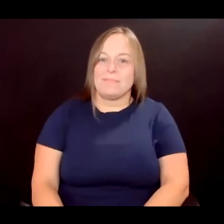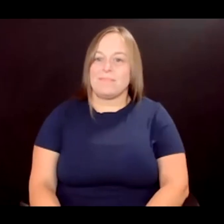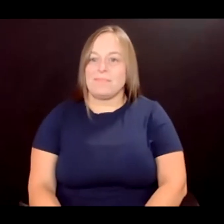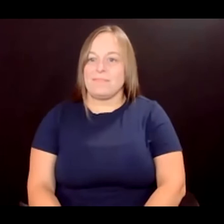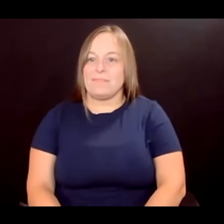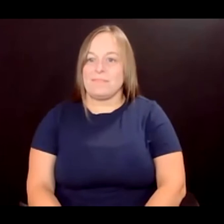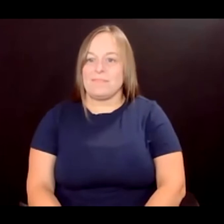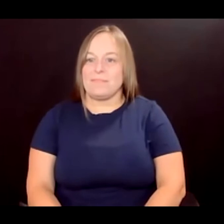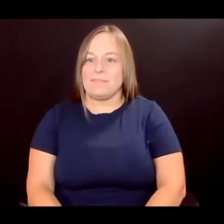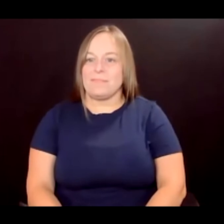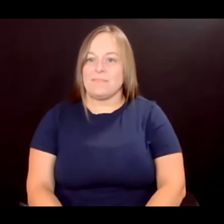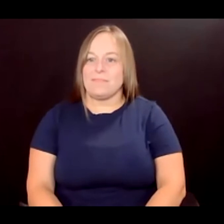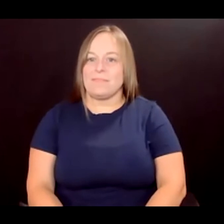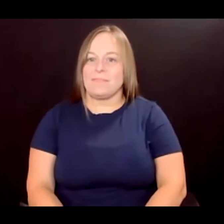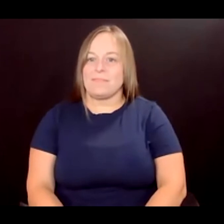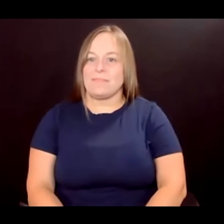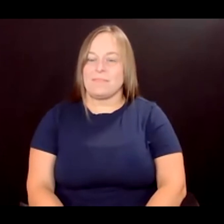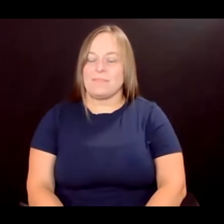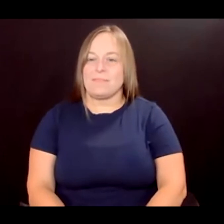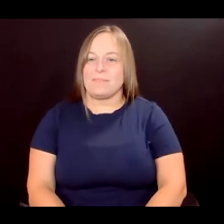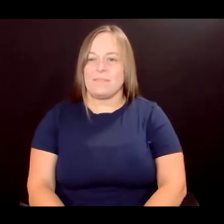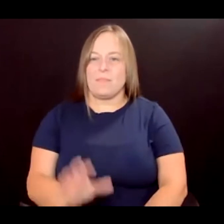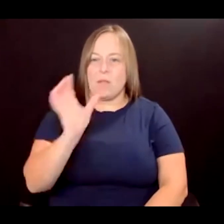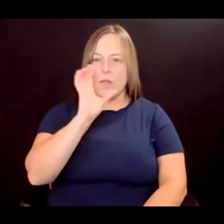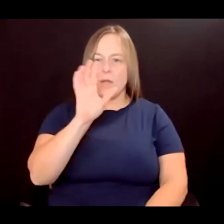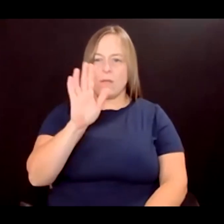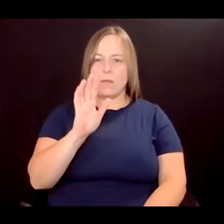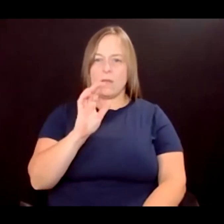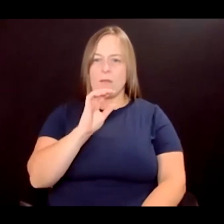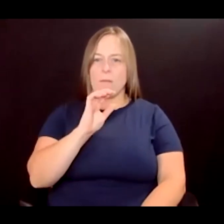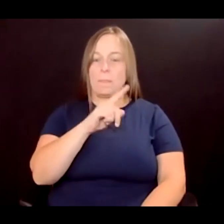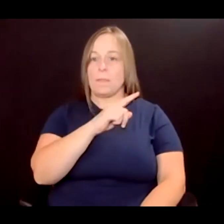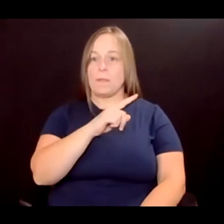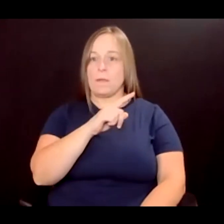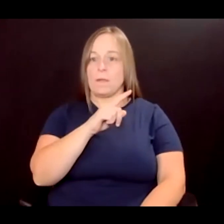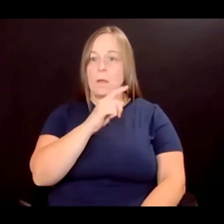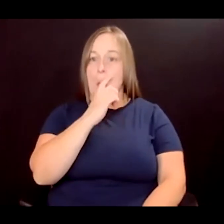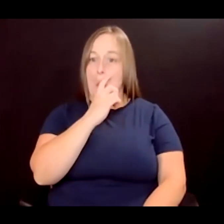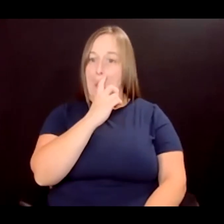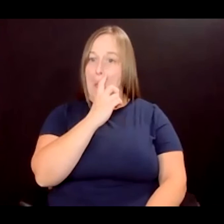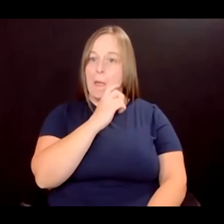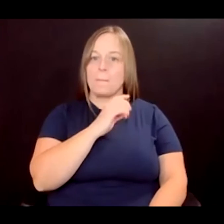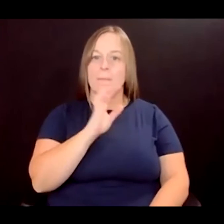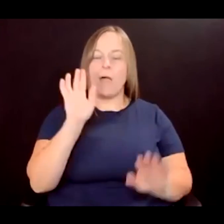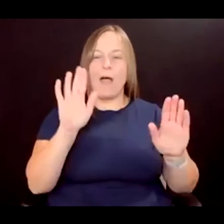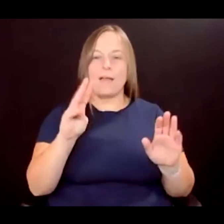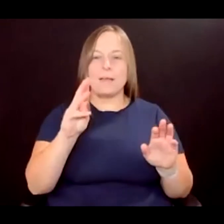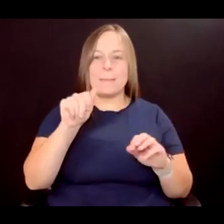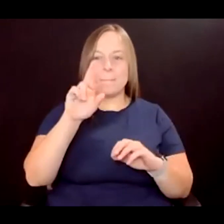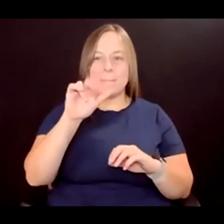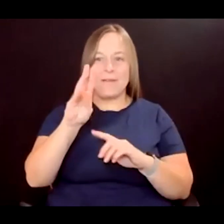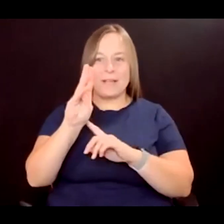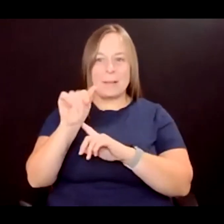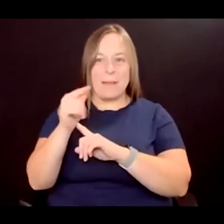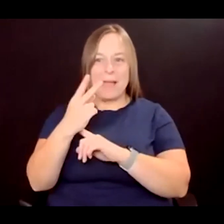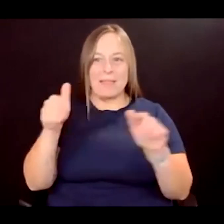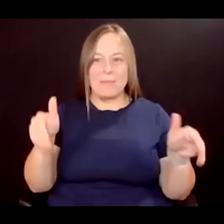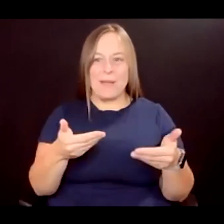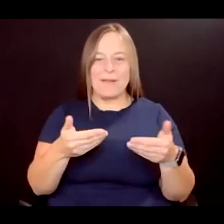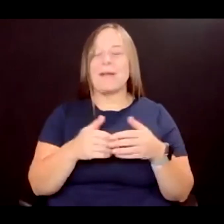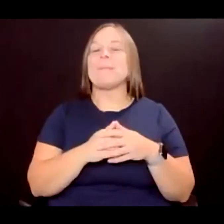woman. I've got short auburn hair. I'm wearing right now a hoodie sweatshirt and a badge that